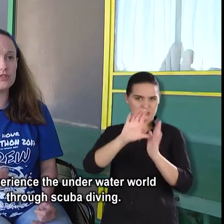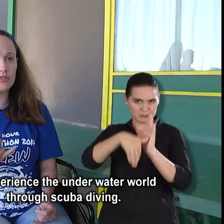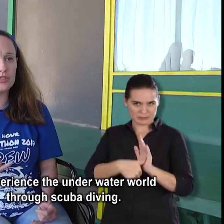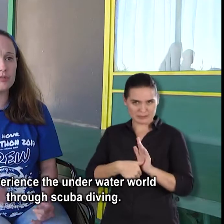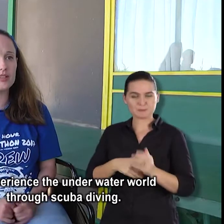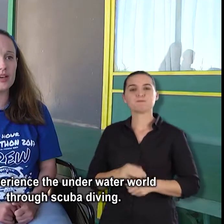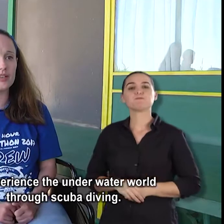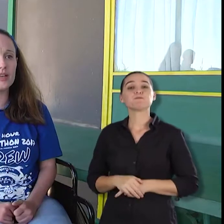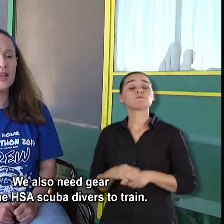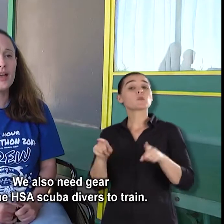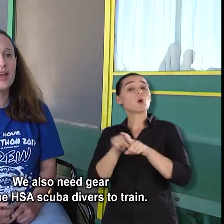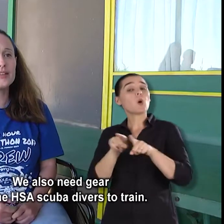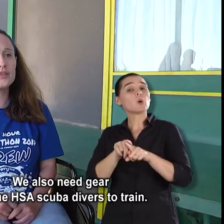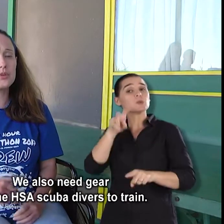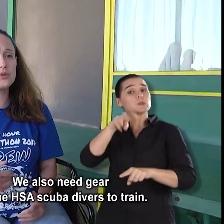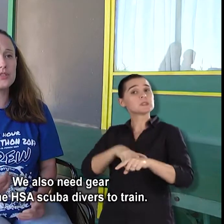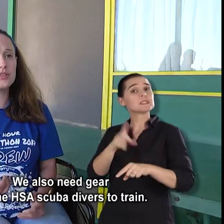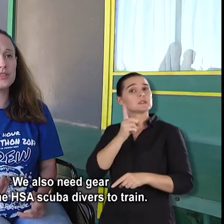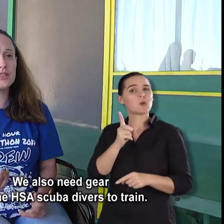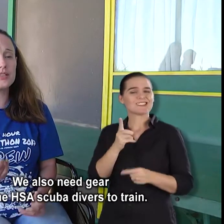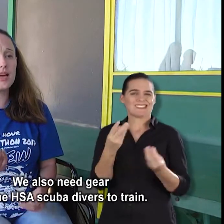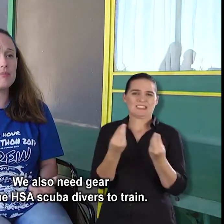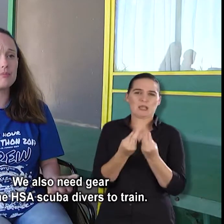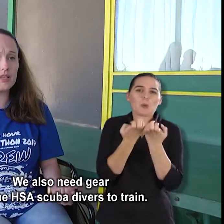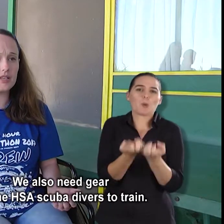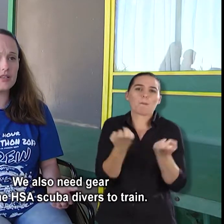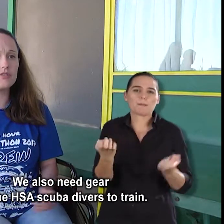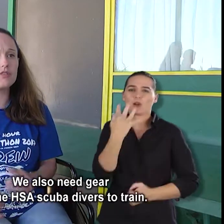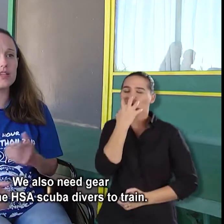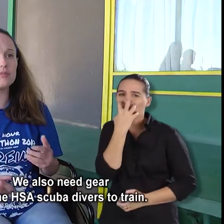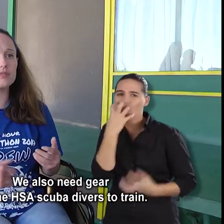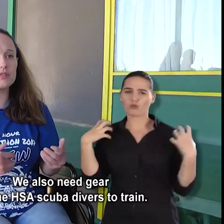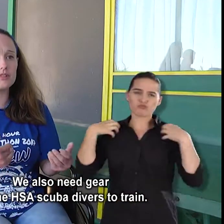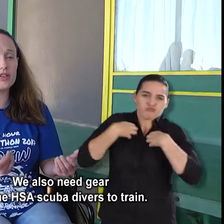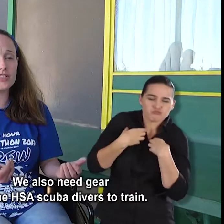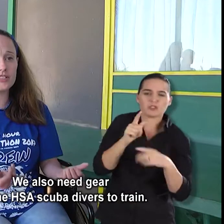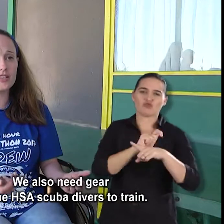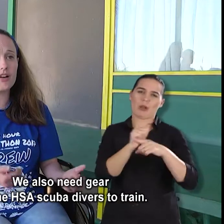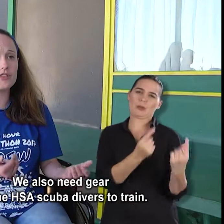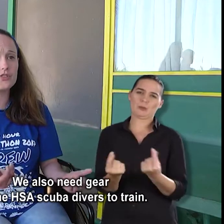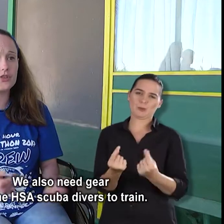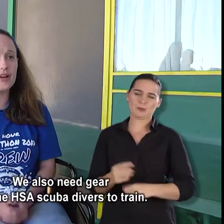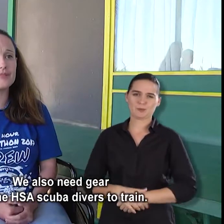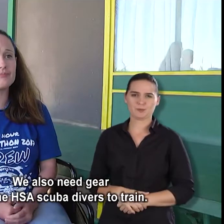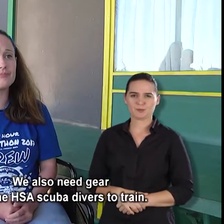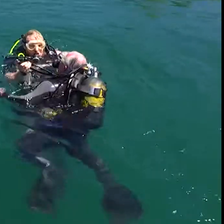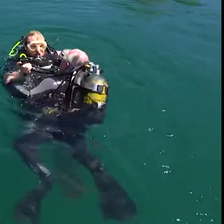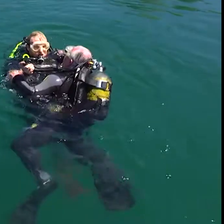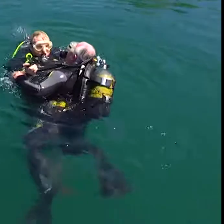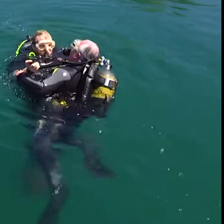underwater world through scuba diving. And then we also need gear for them, for the HSA divers to